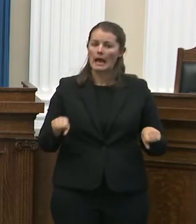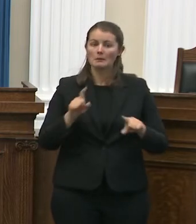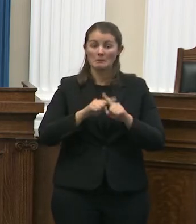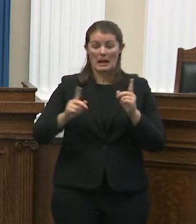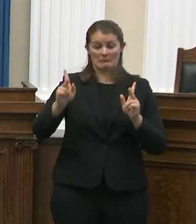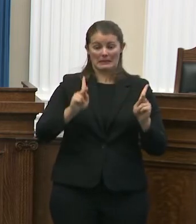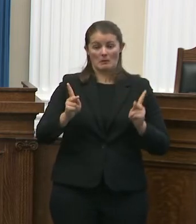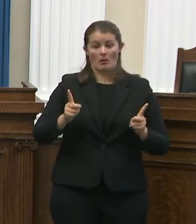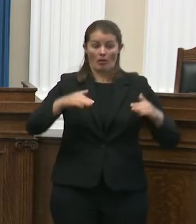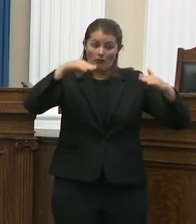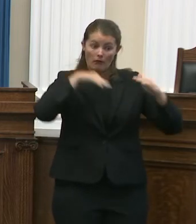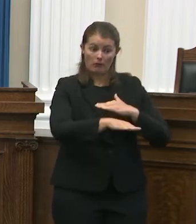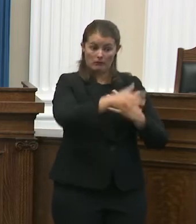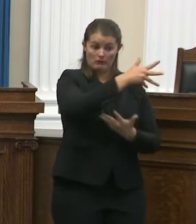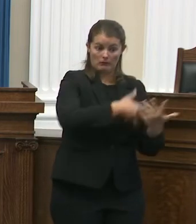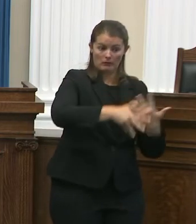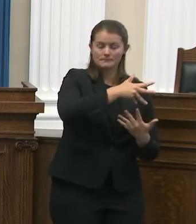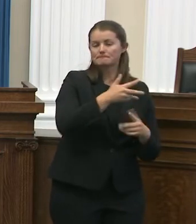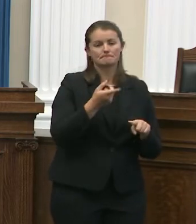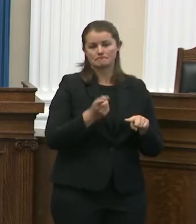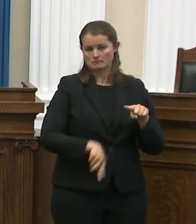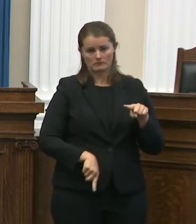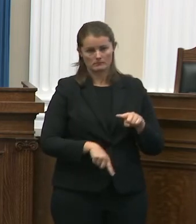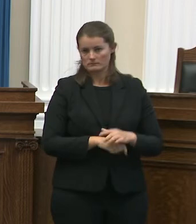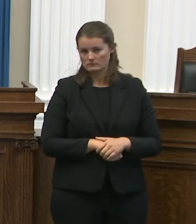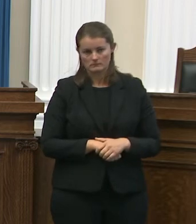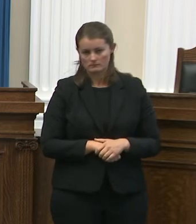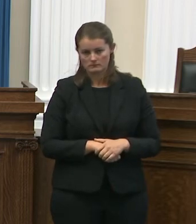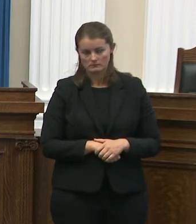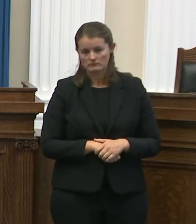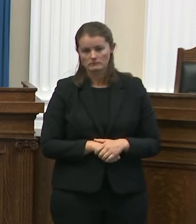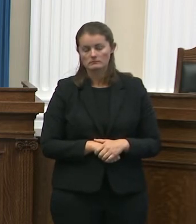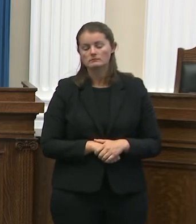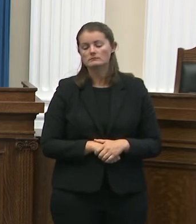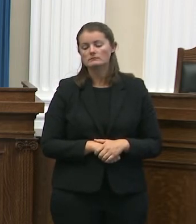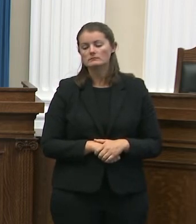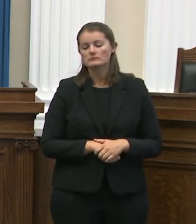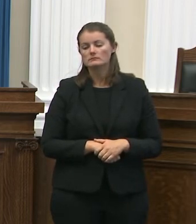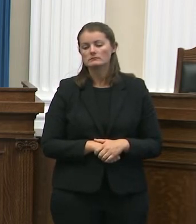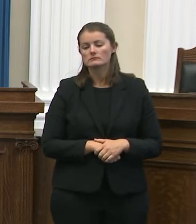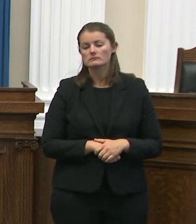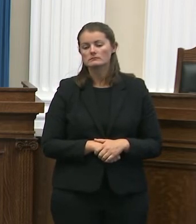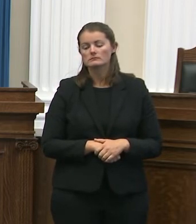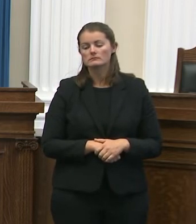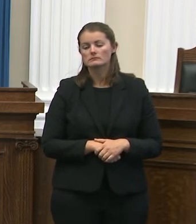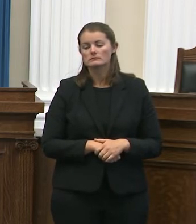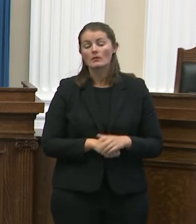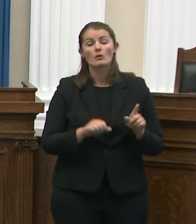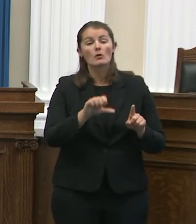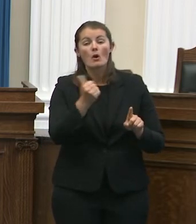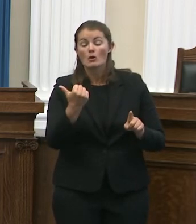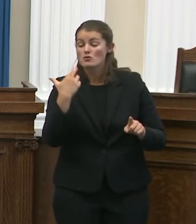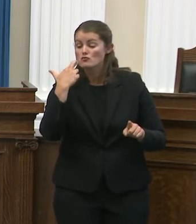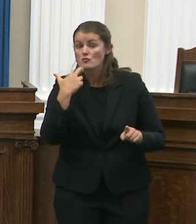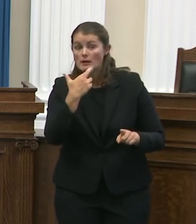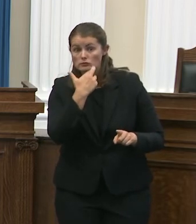Restaurants with bar areas must close the bar areas to patrons and continue to limit capacity to